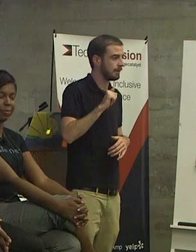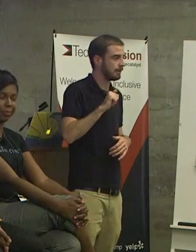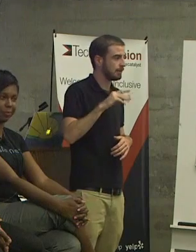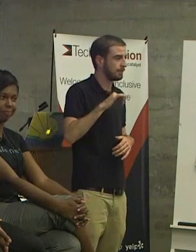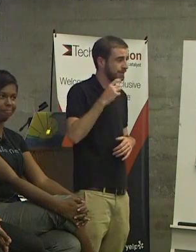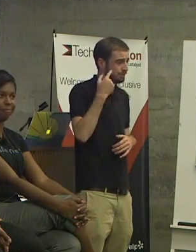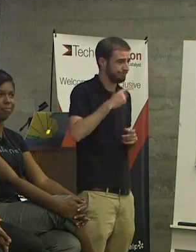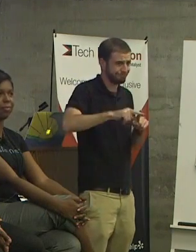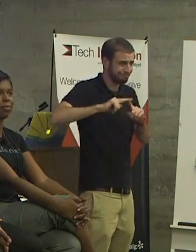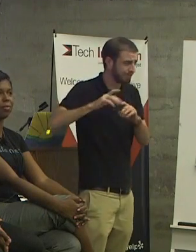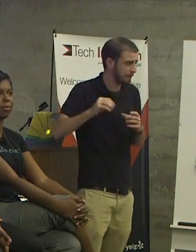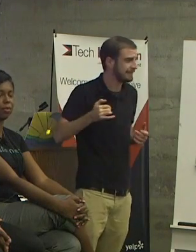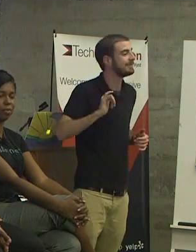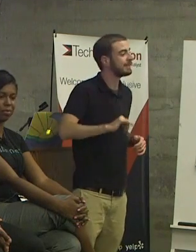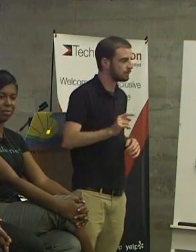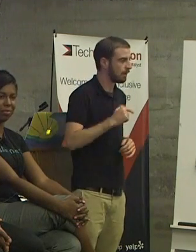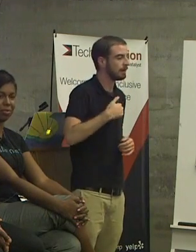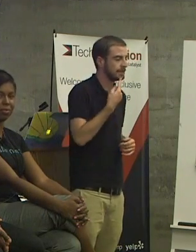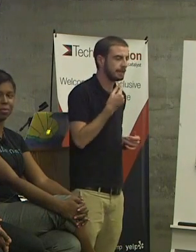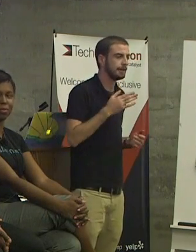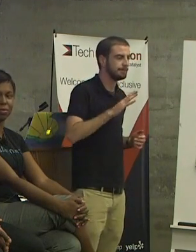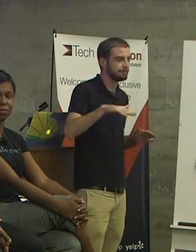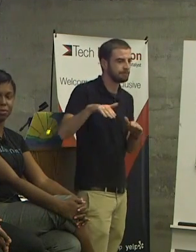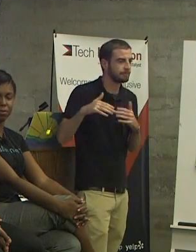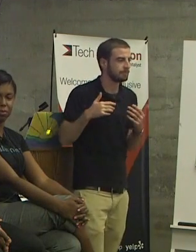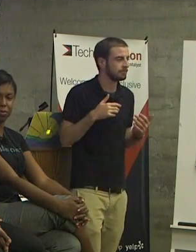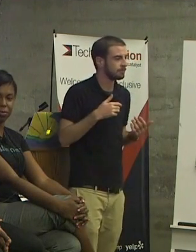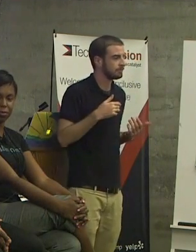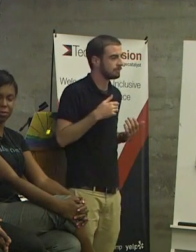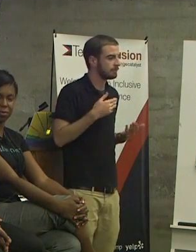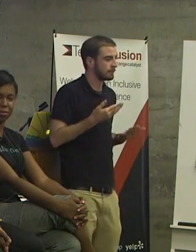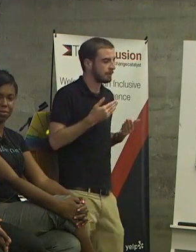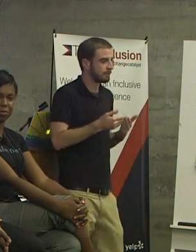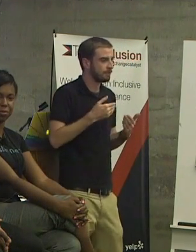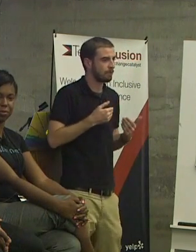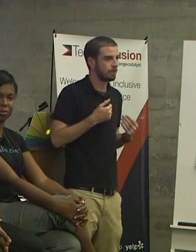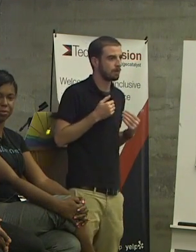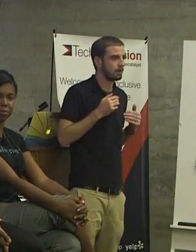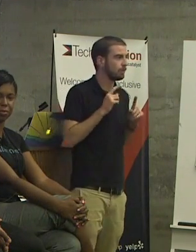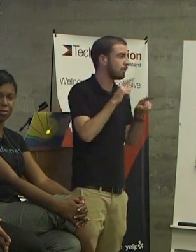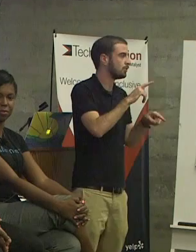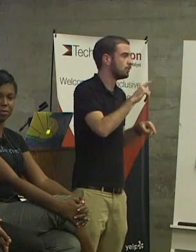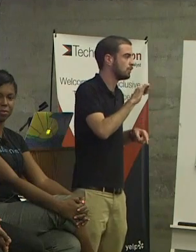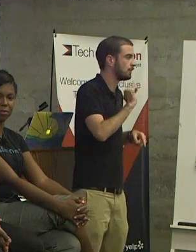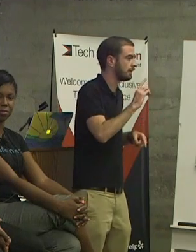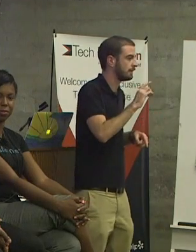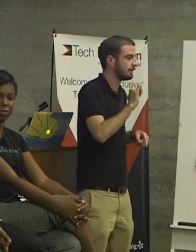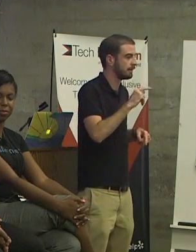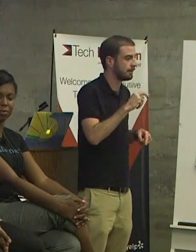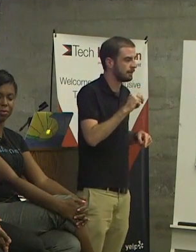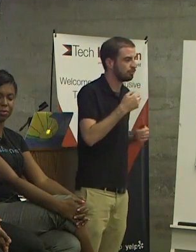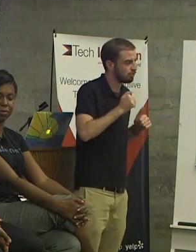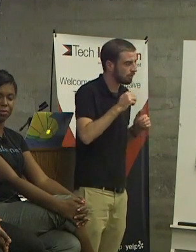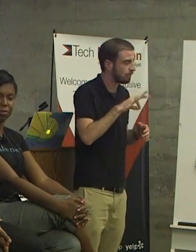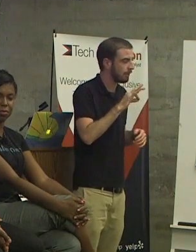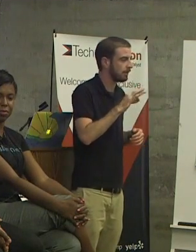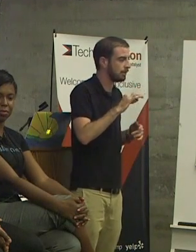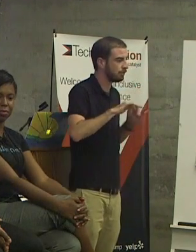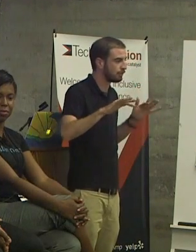these companies. And that's where I say, hey, how about before you go reach out to LinkedIn and go to LinkedIn to try